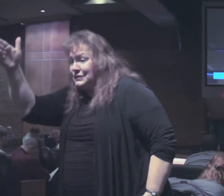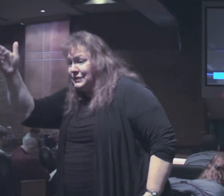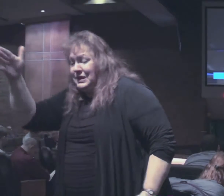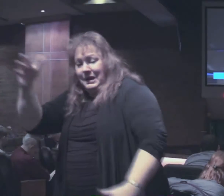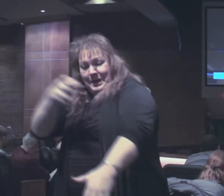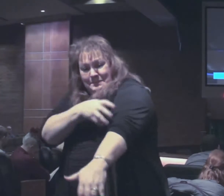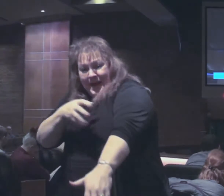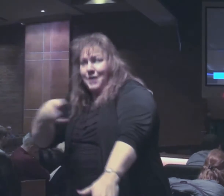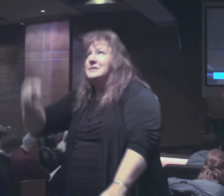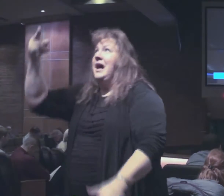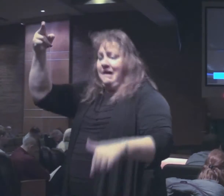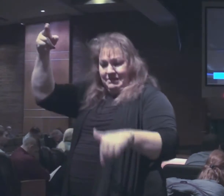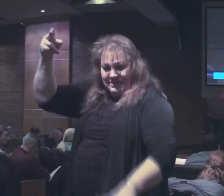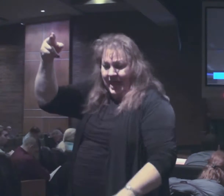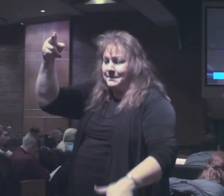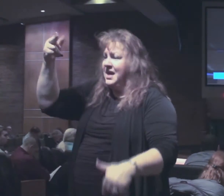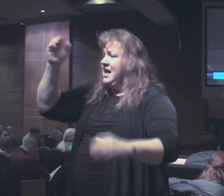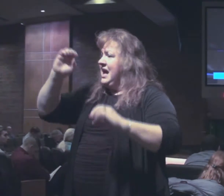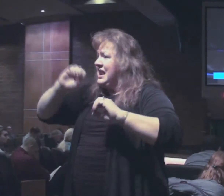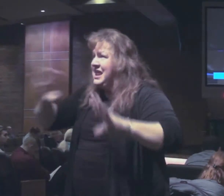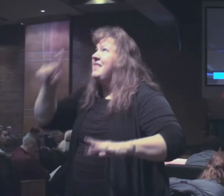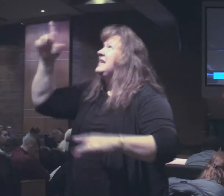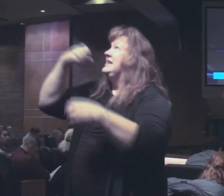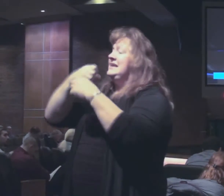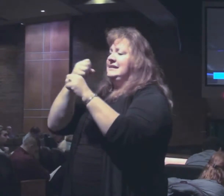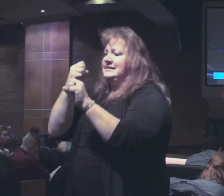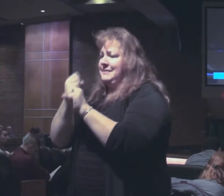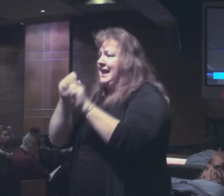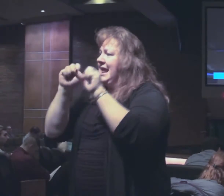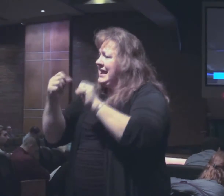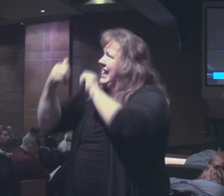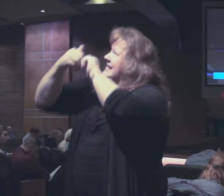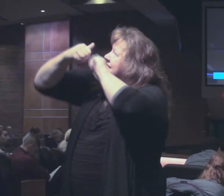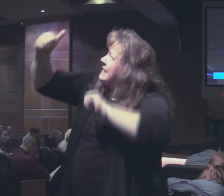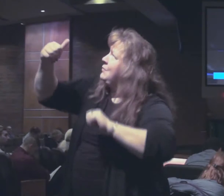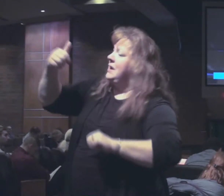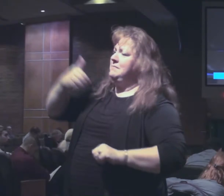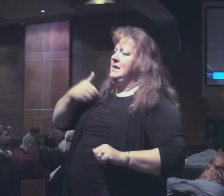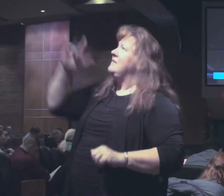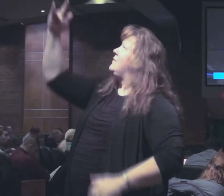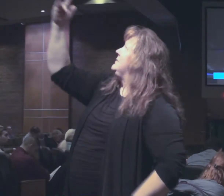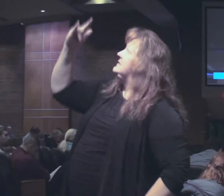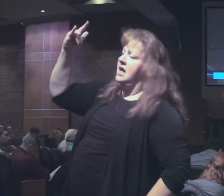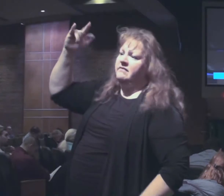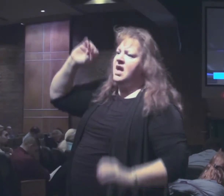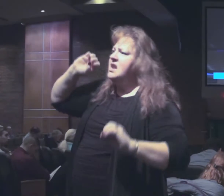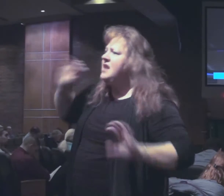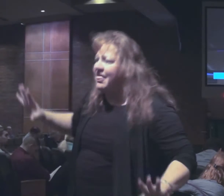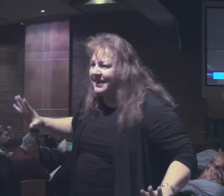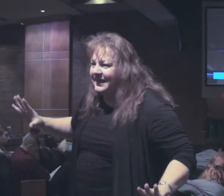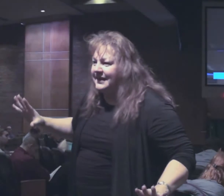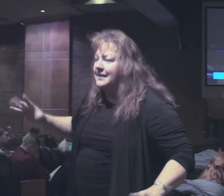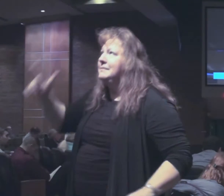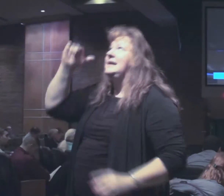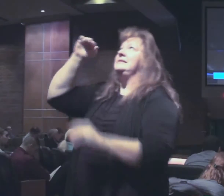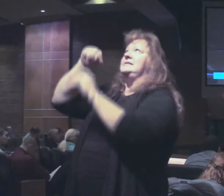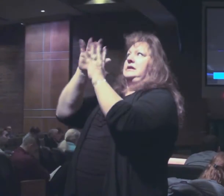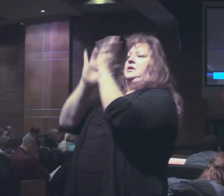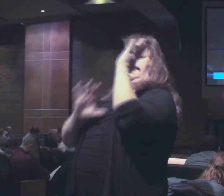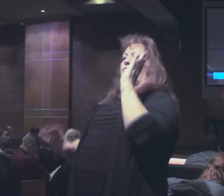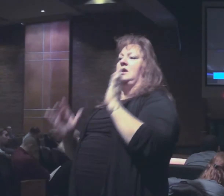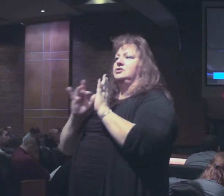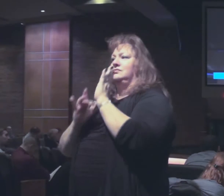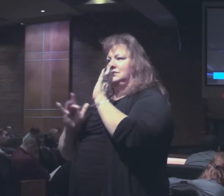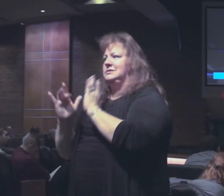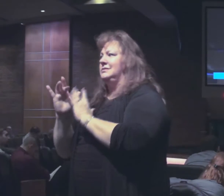nor powers, nor height, nor depth, nor any other created thing will be able to separate us from the love of God which is in Christ Jesus.